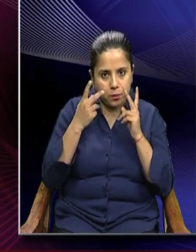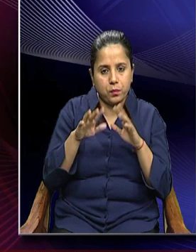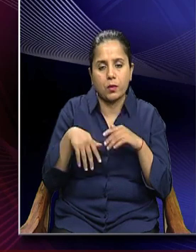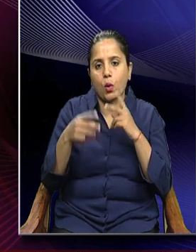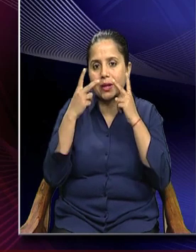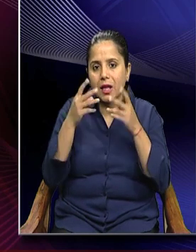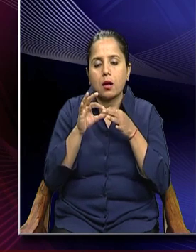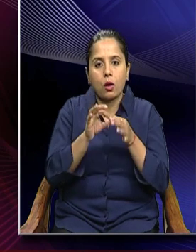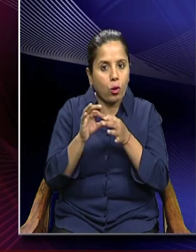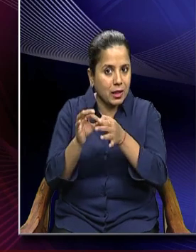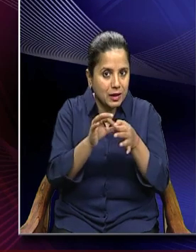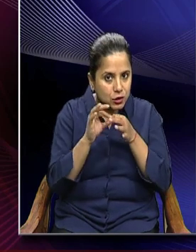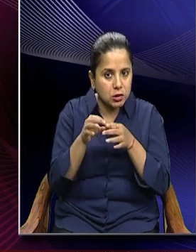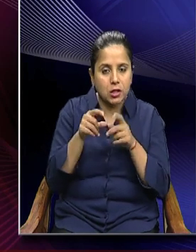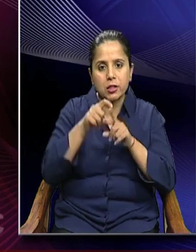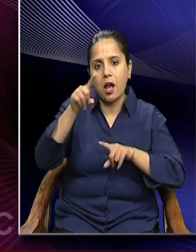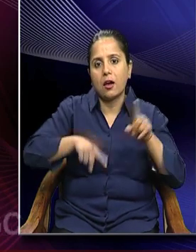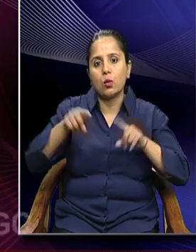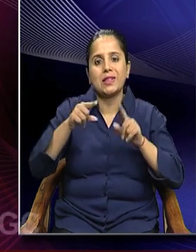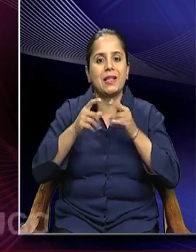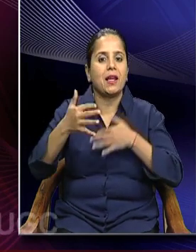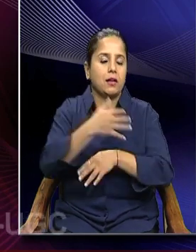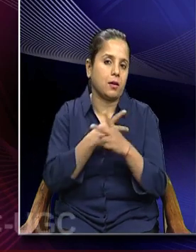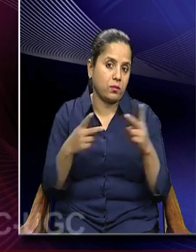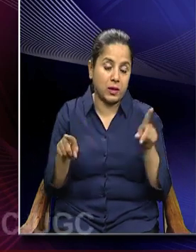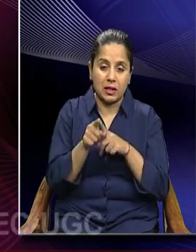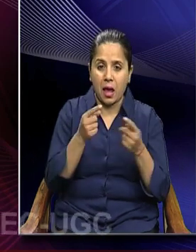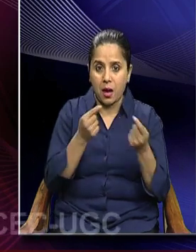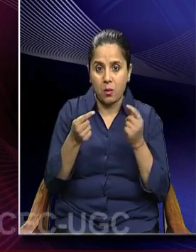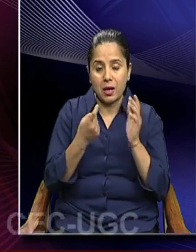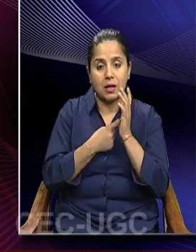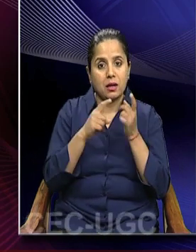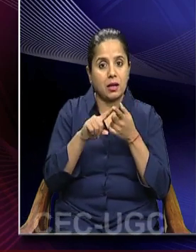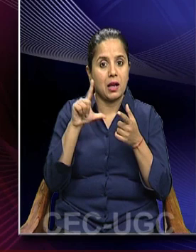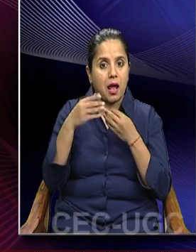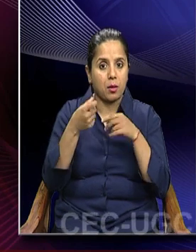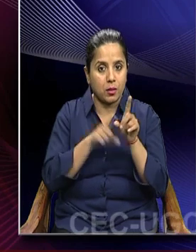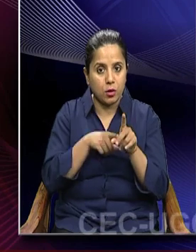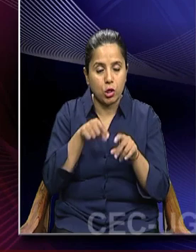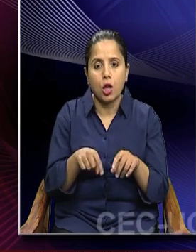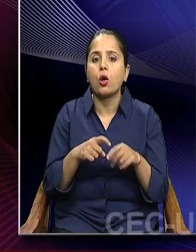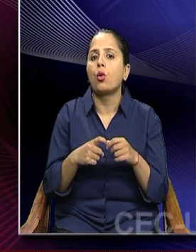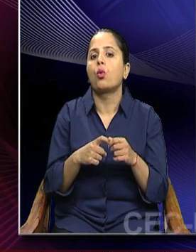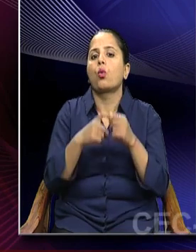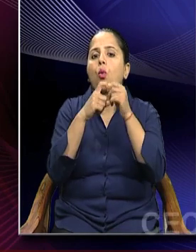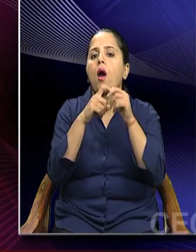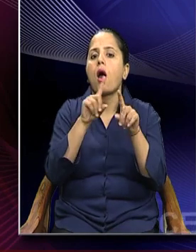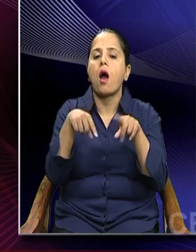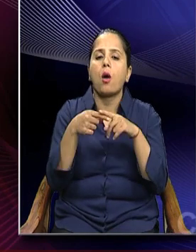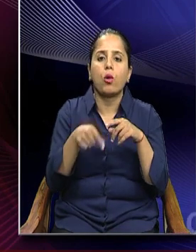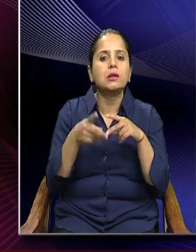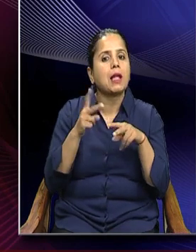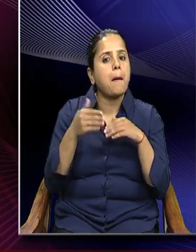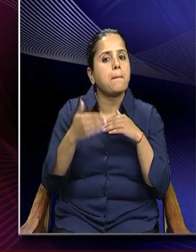seeking connections among diverse data. Similarly, reliability in quantitative, we all know that it is about